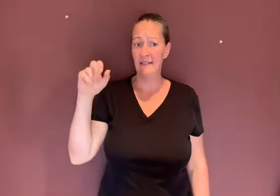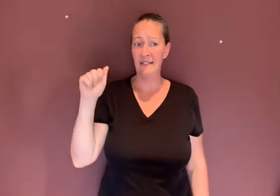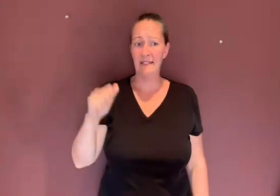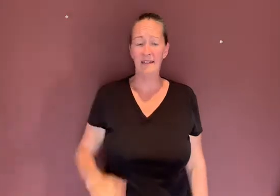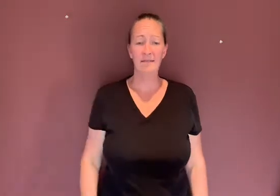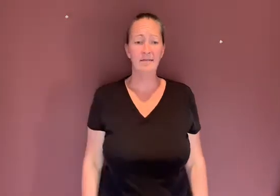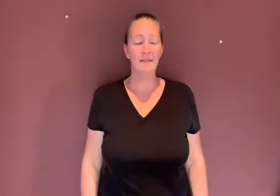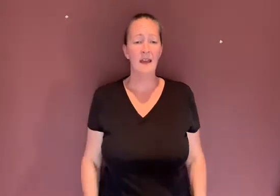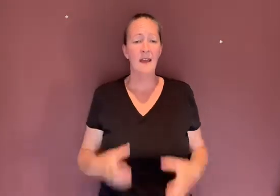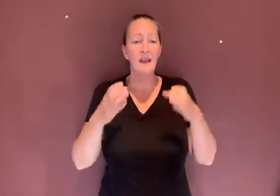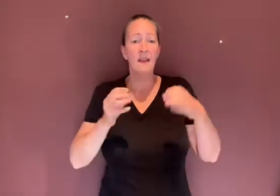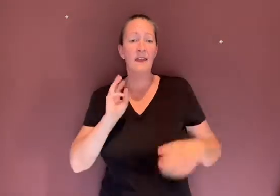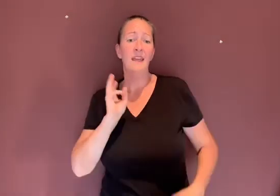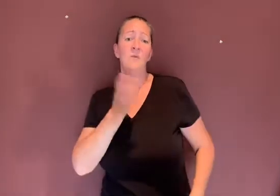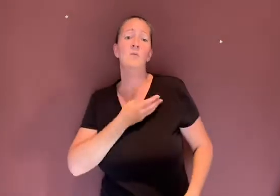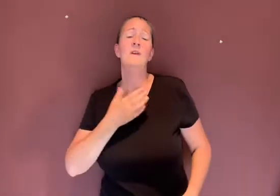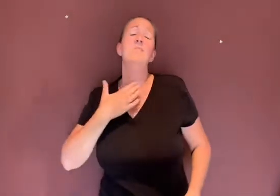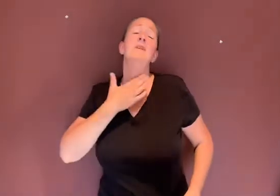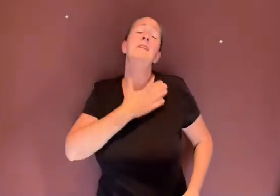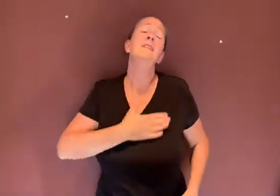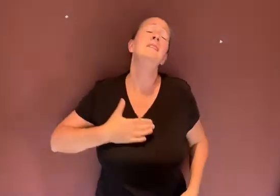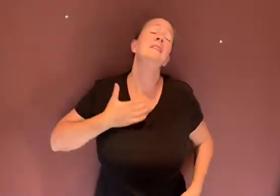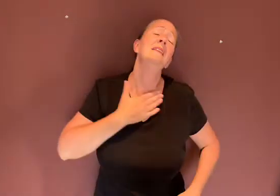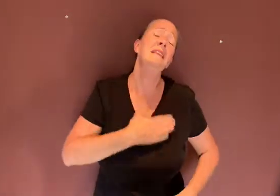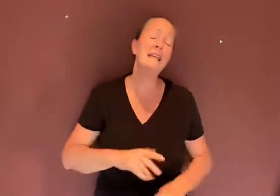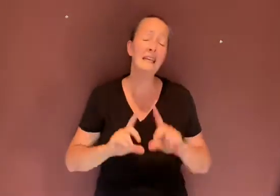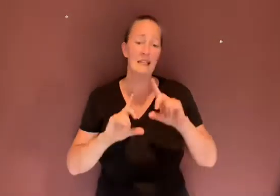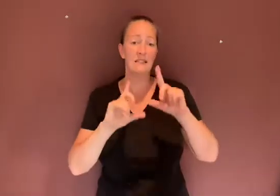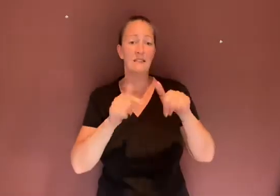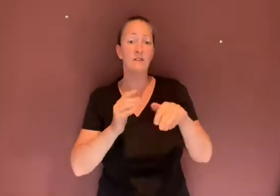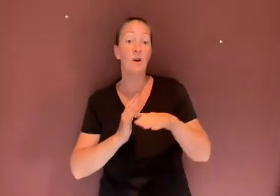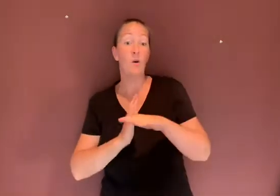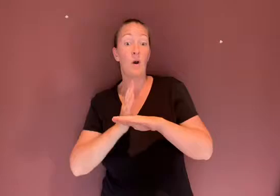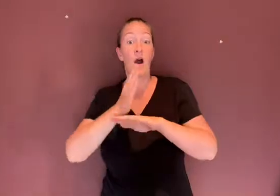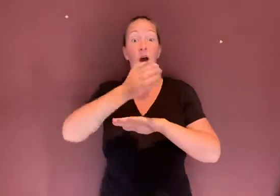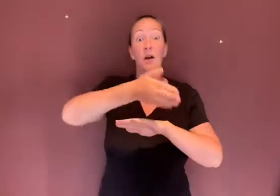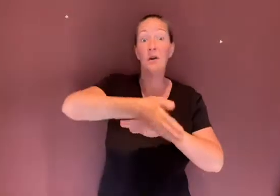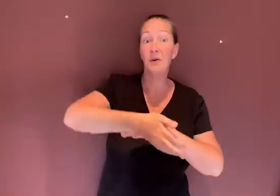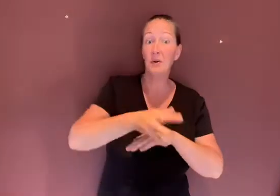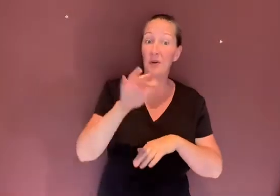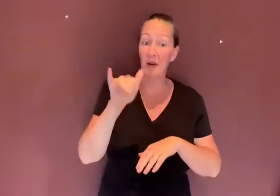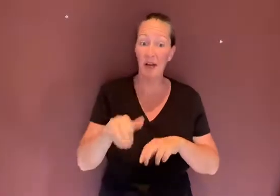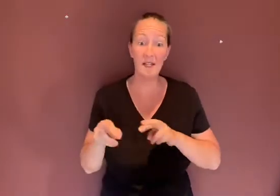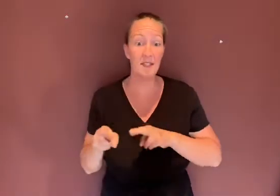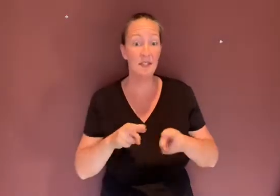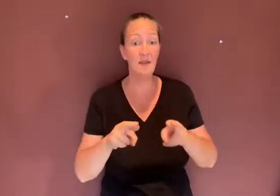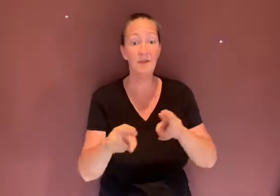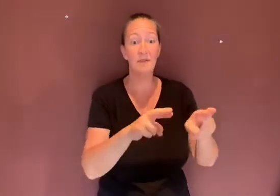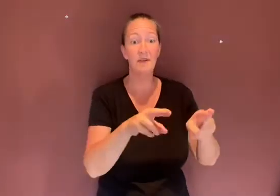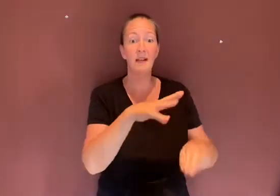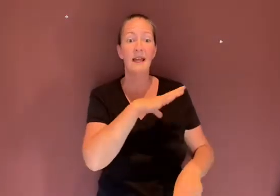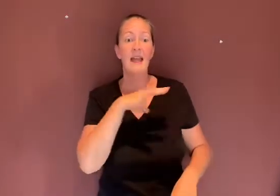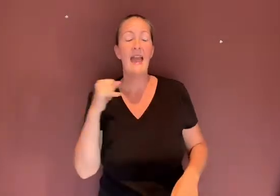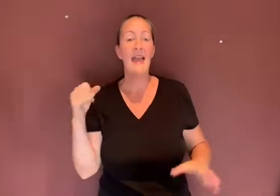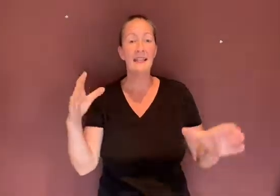Tina. Can we please go across the river and